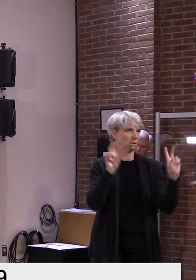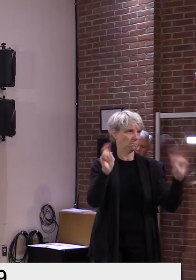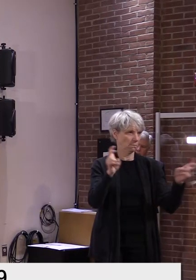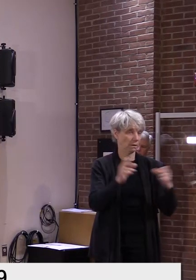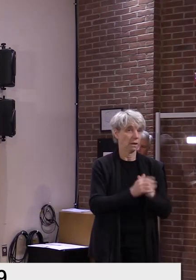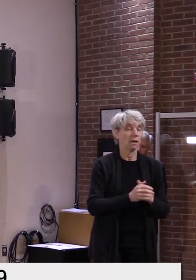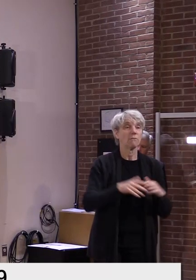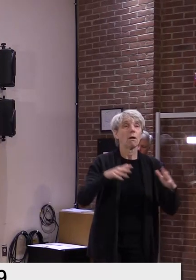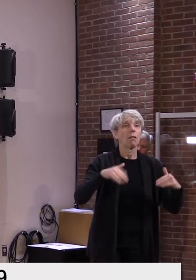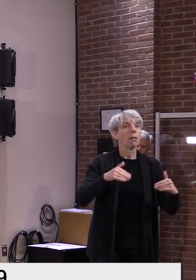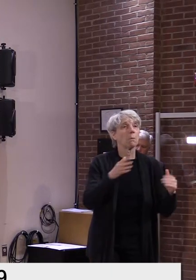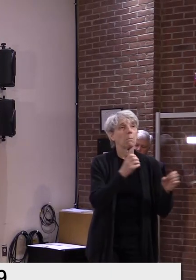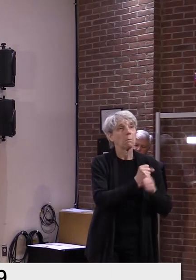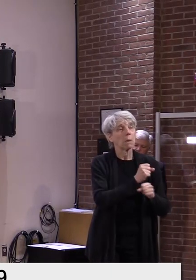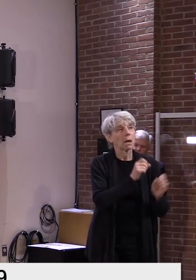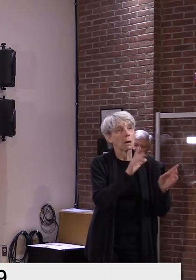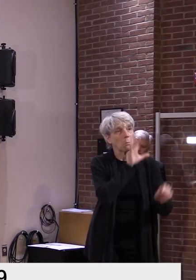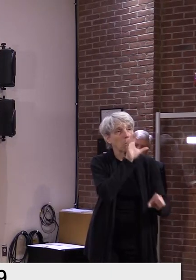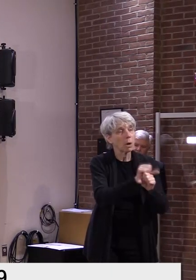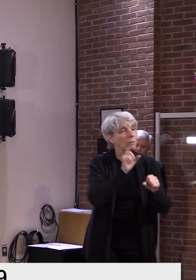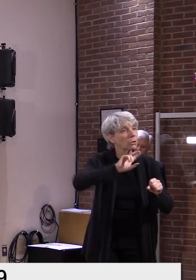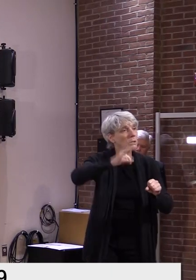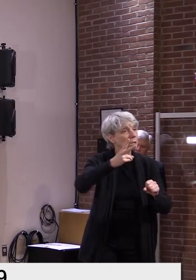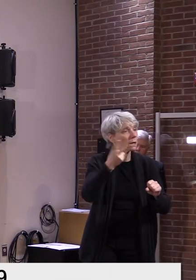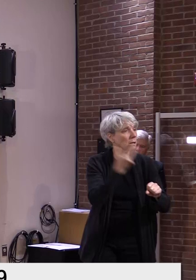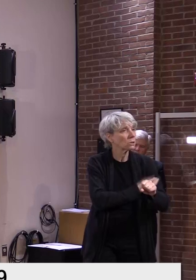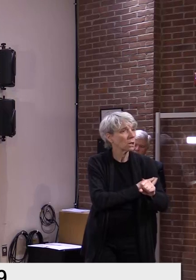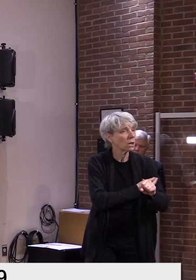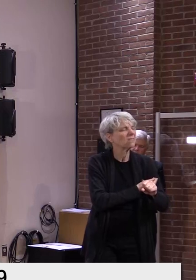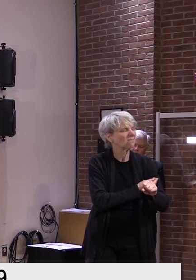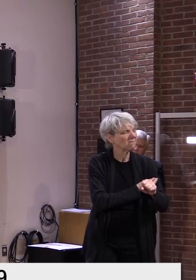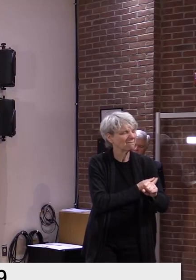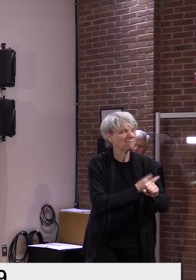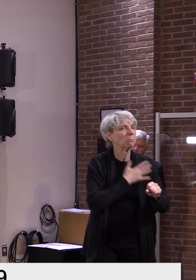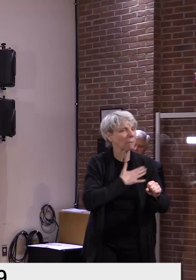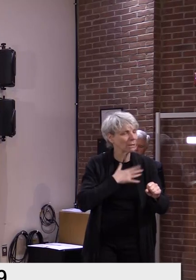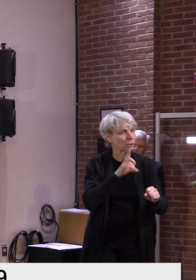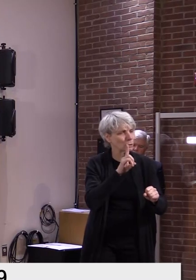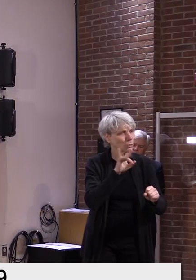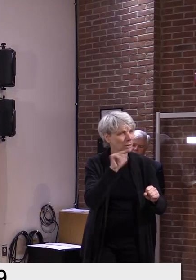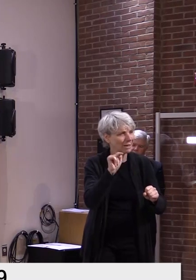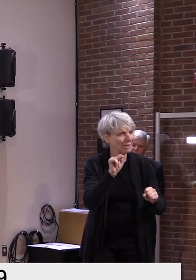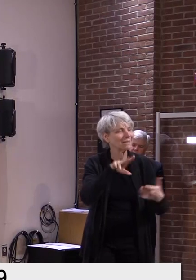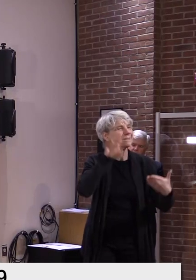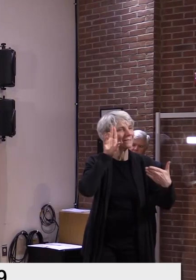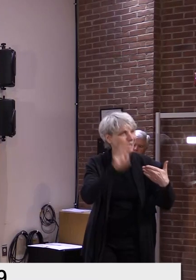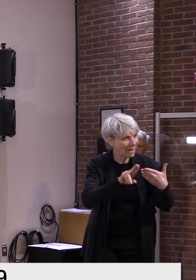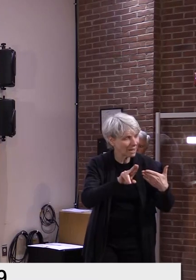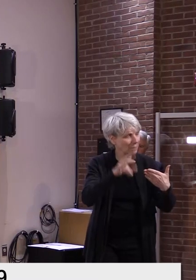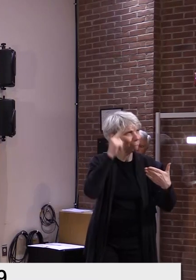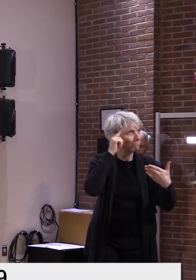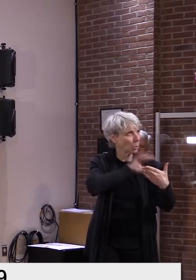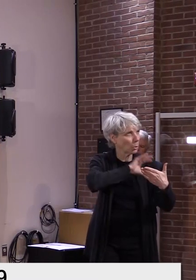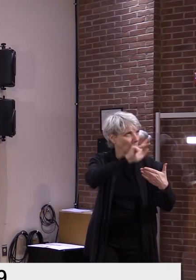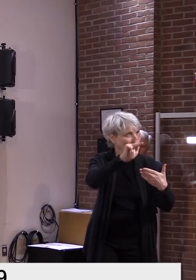now. Make sure you're scheduling that final shot as much a priority as getting the first dose was.